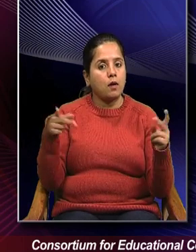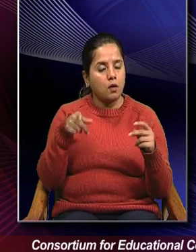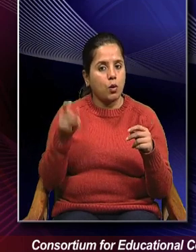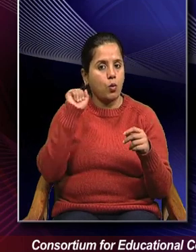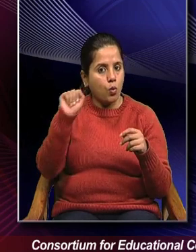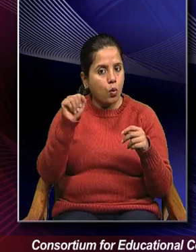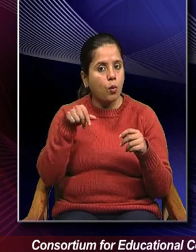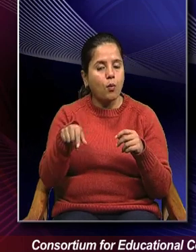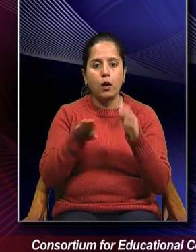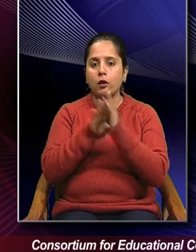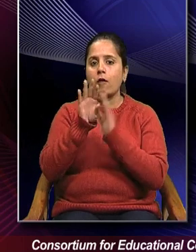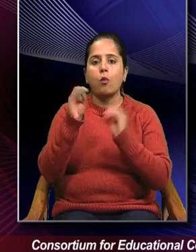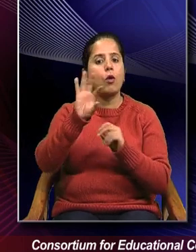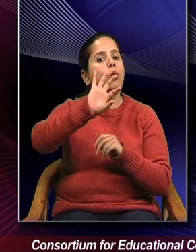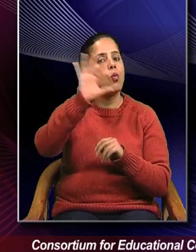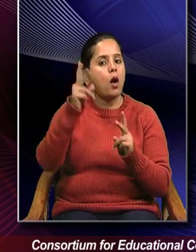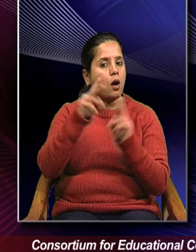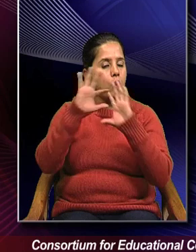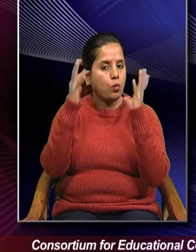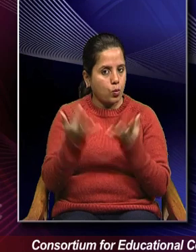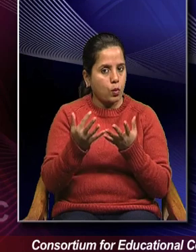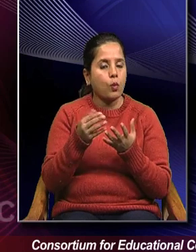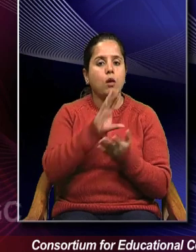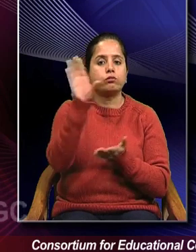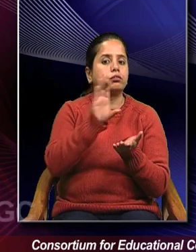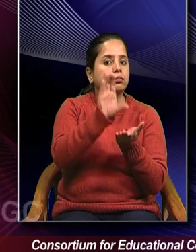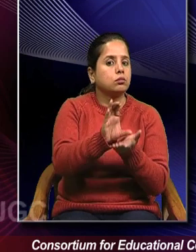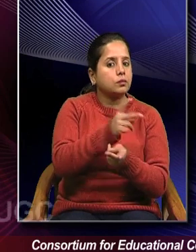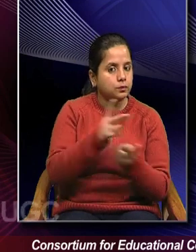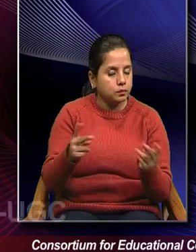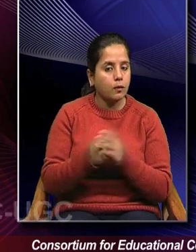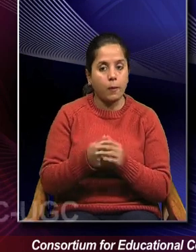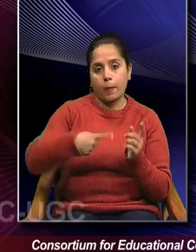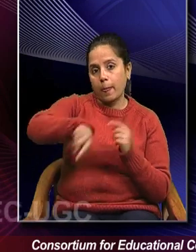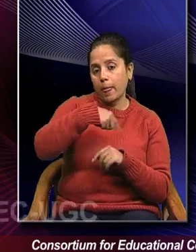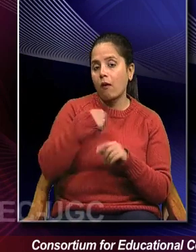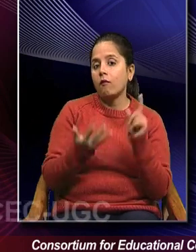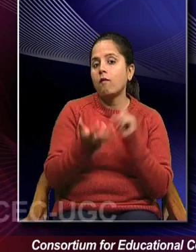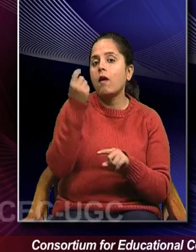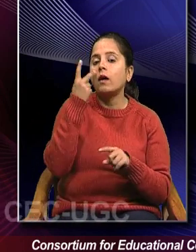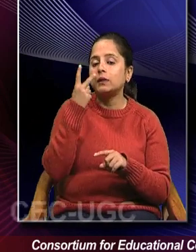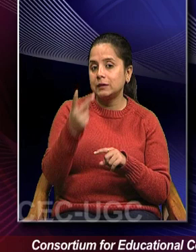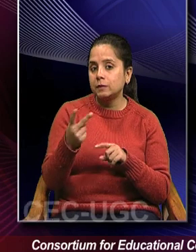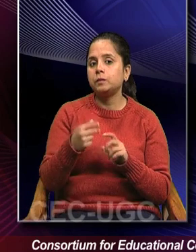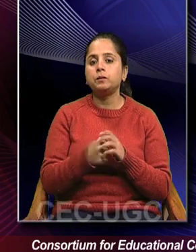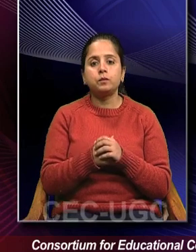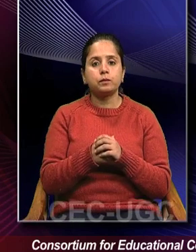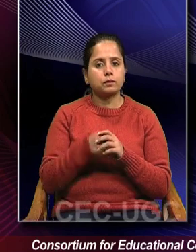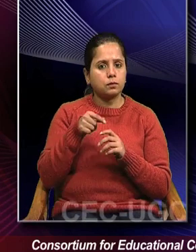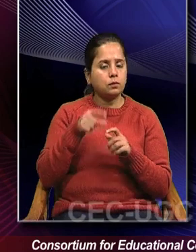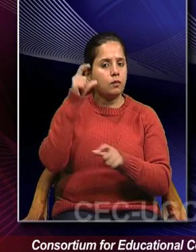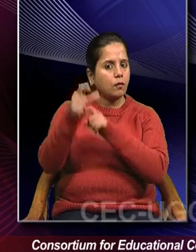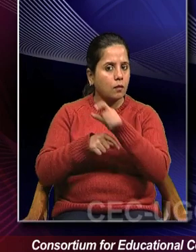of undeveloped world by capitalism. So we find that how